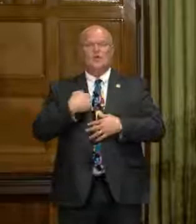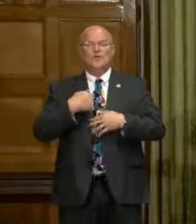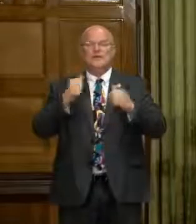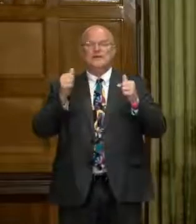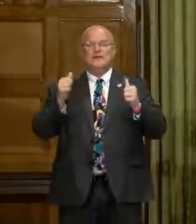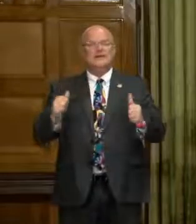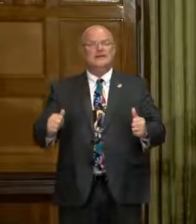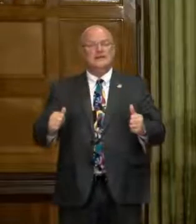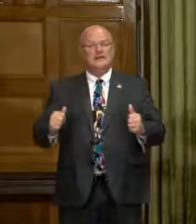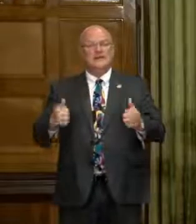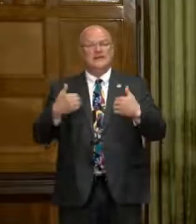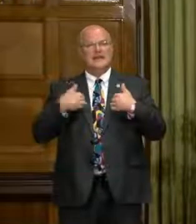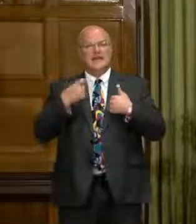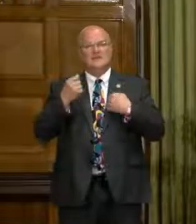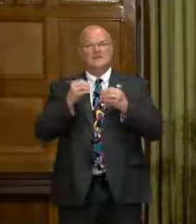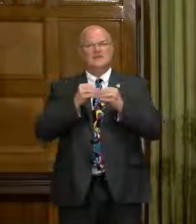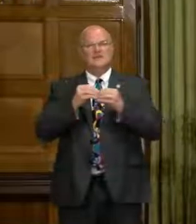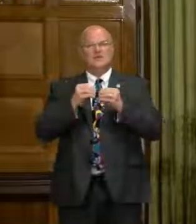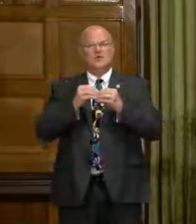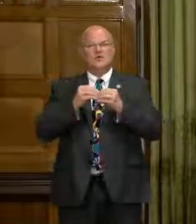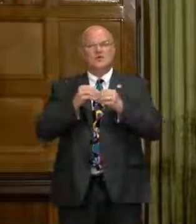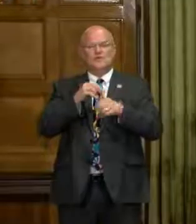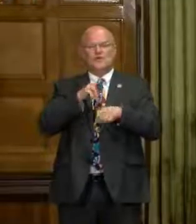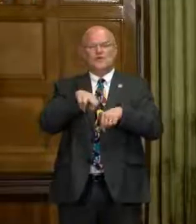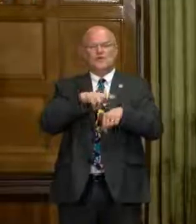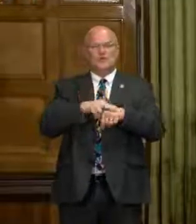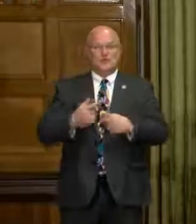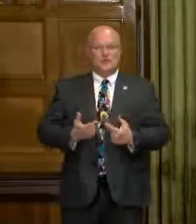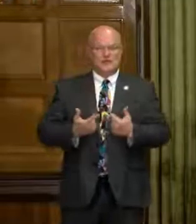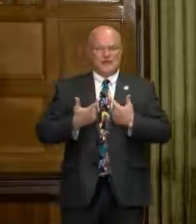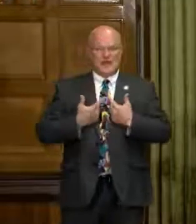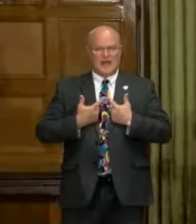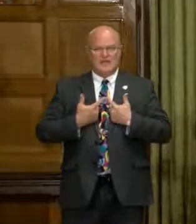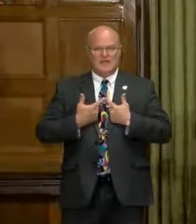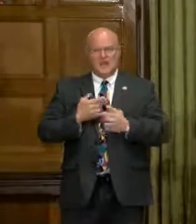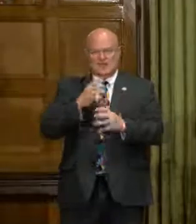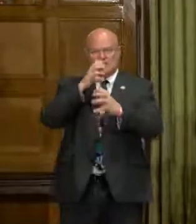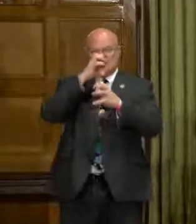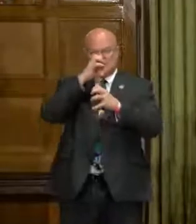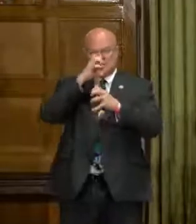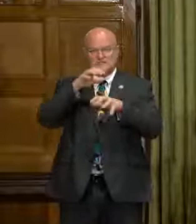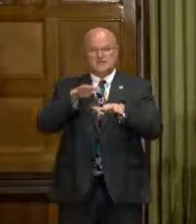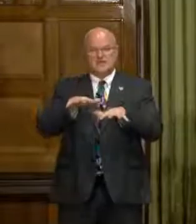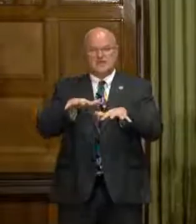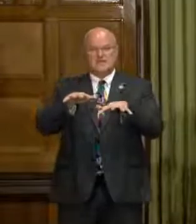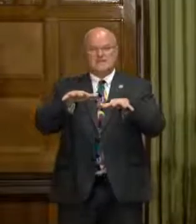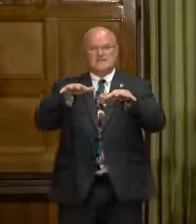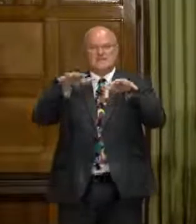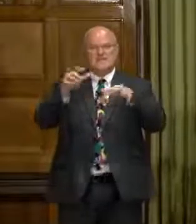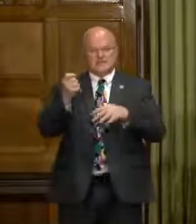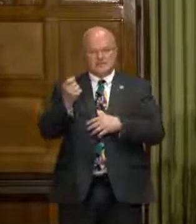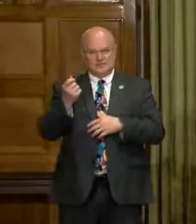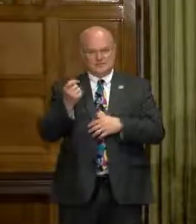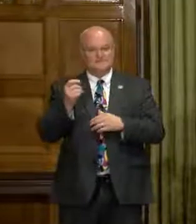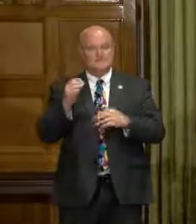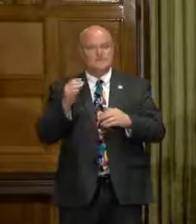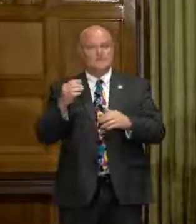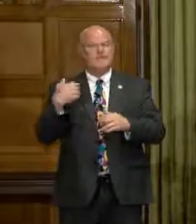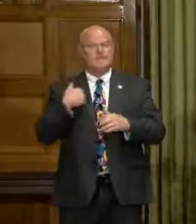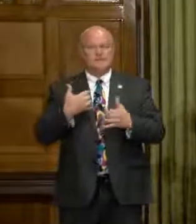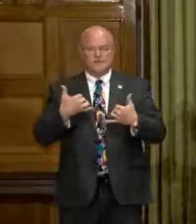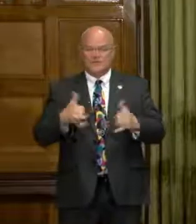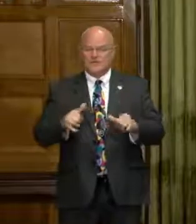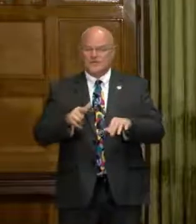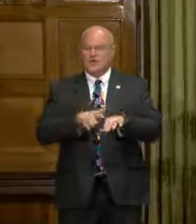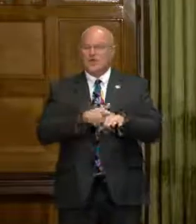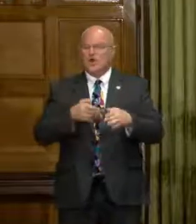be able to have a little bit more of a normal life and start lifting the restrictions. Although we're still a